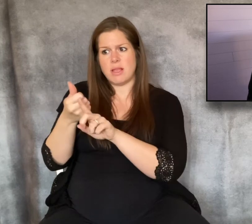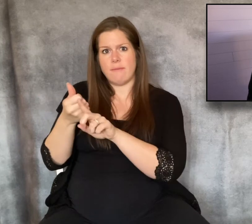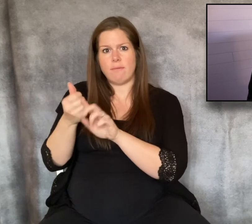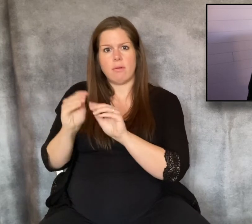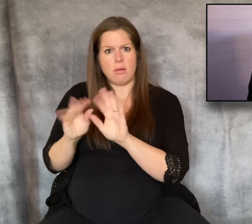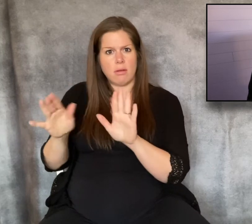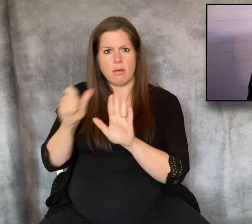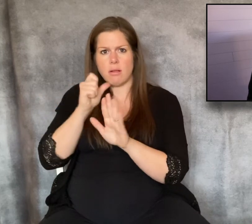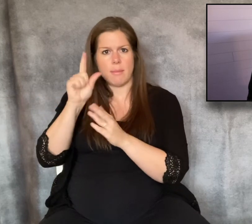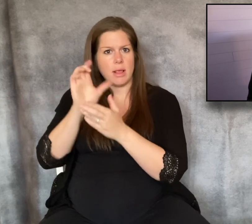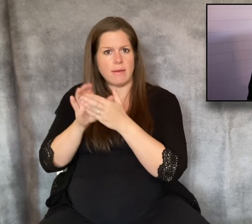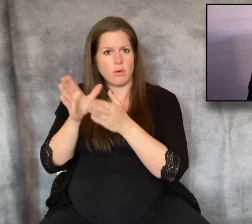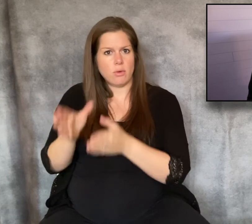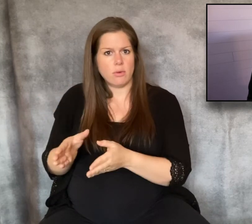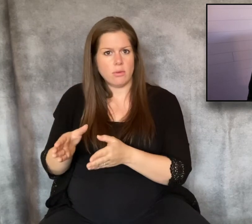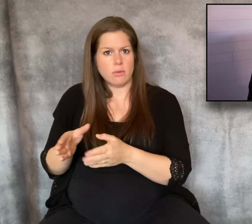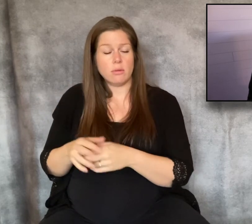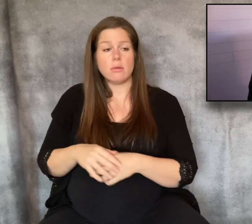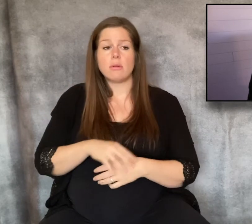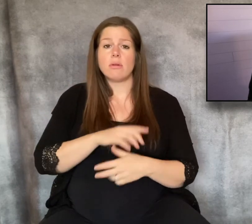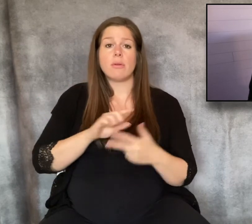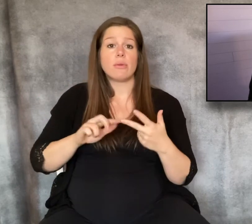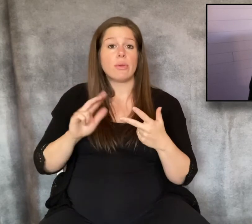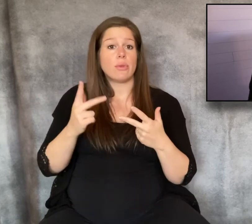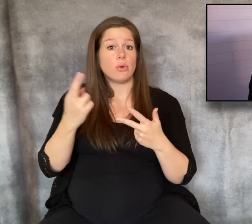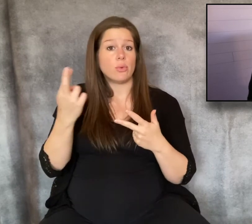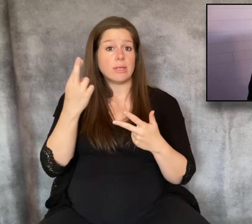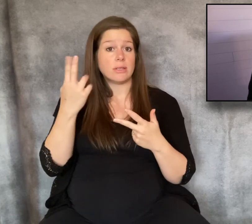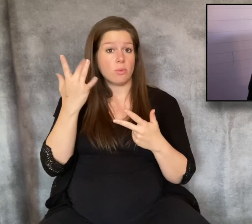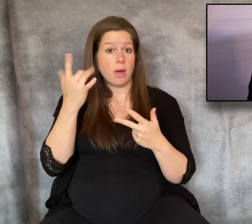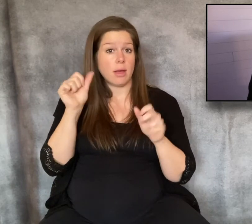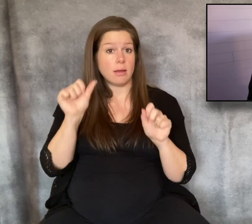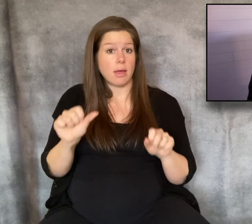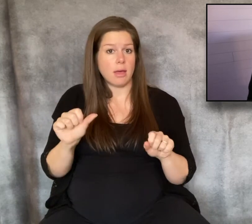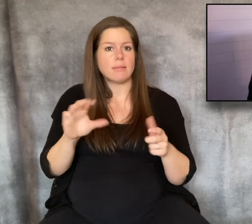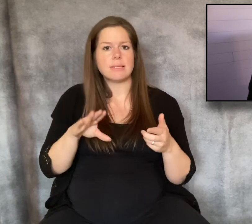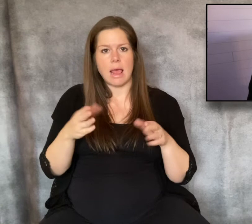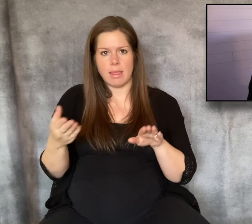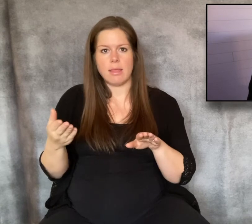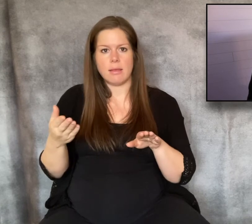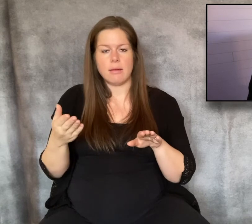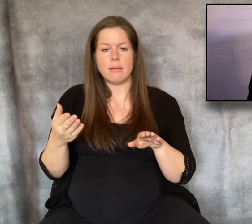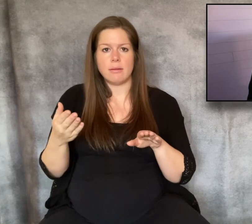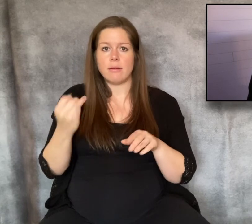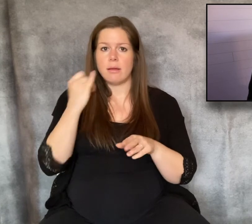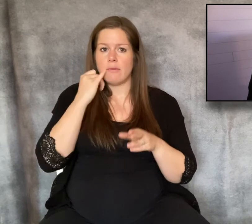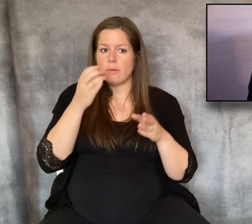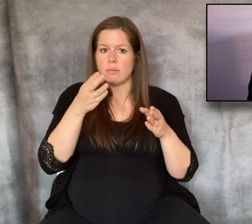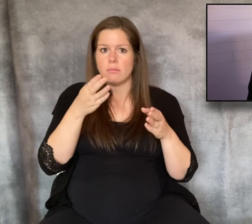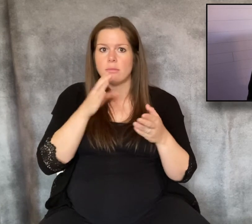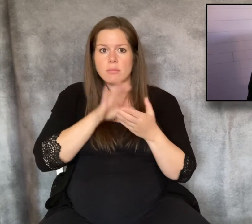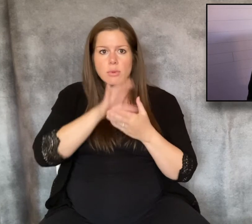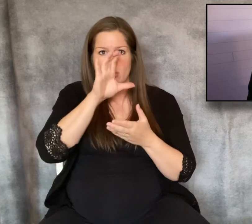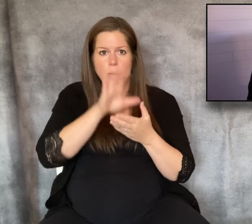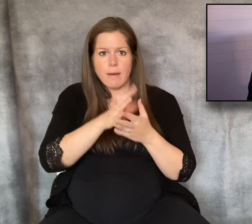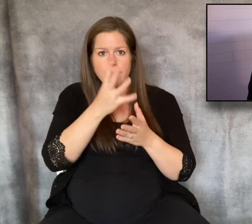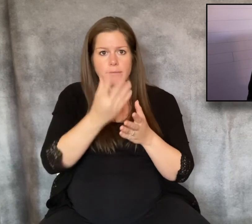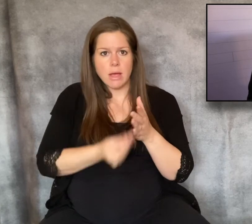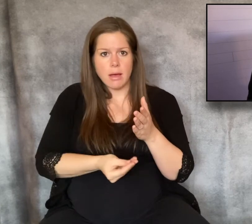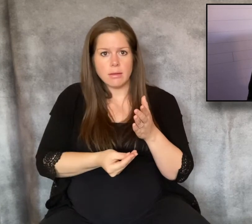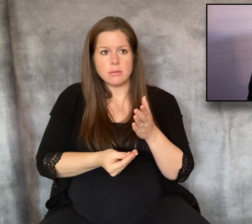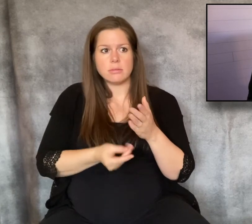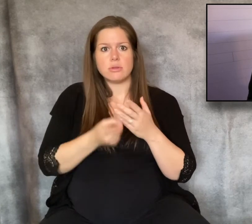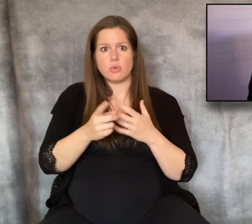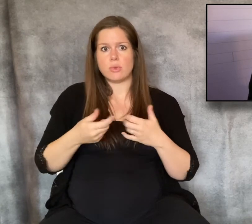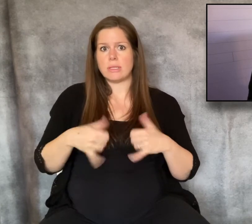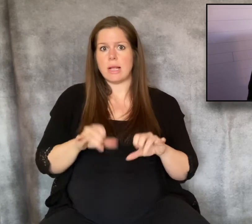non-believers. And then the third one, obviously, is death. If somebody dies in a marriage, and you're still here and